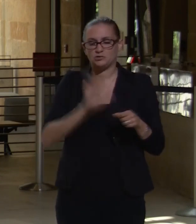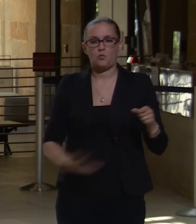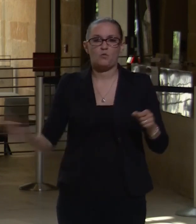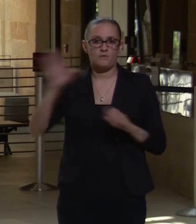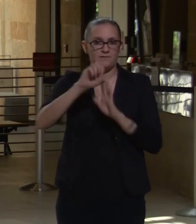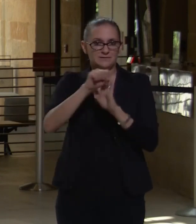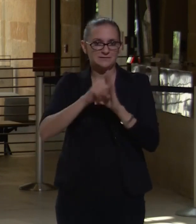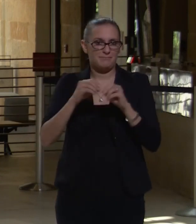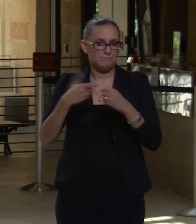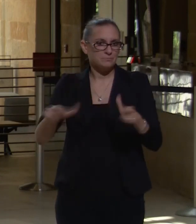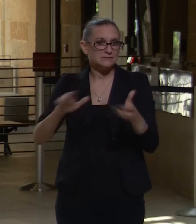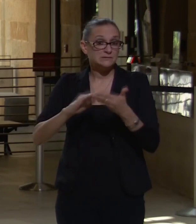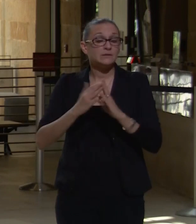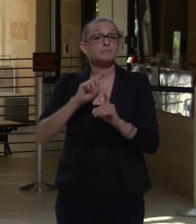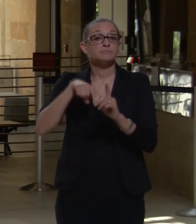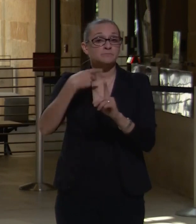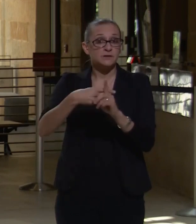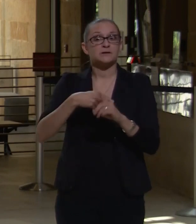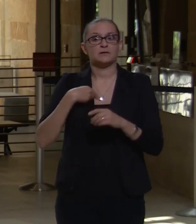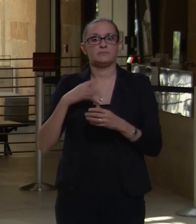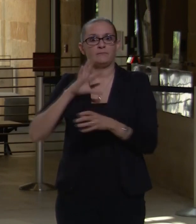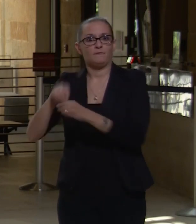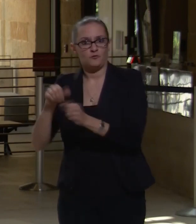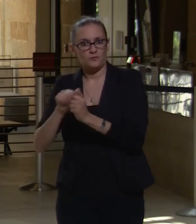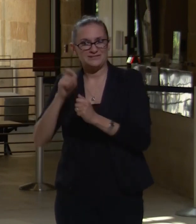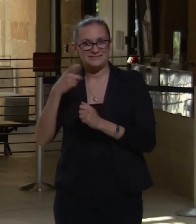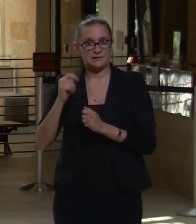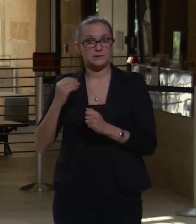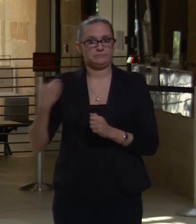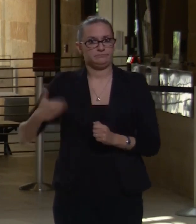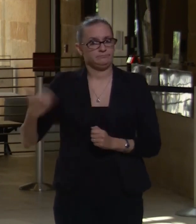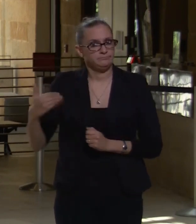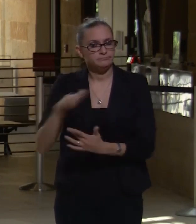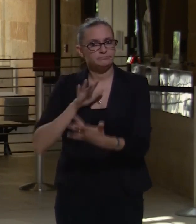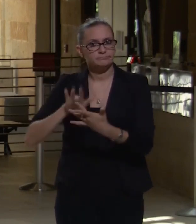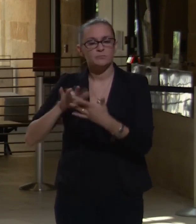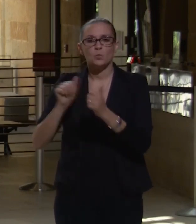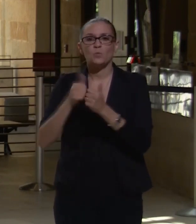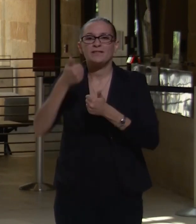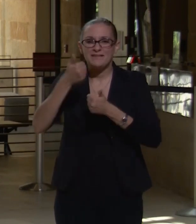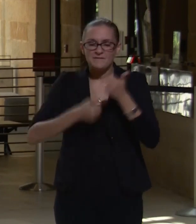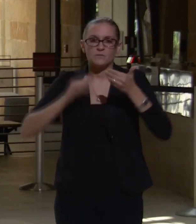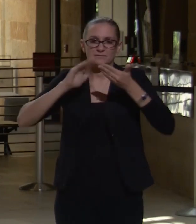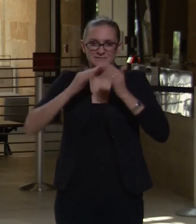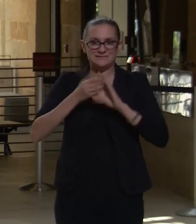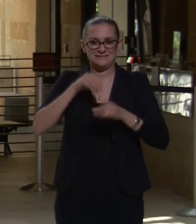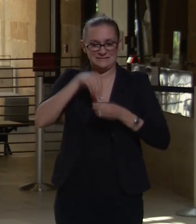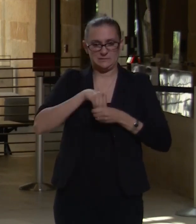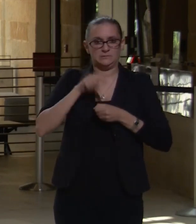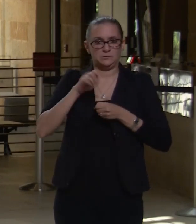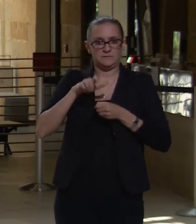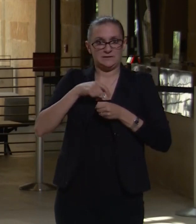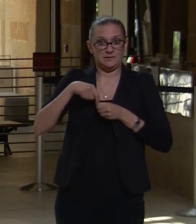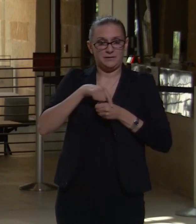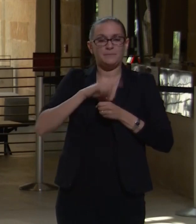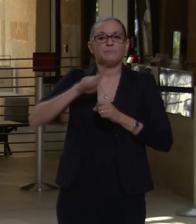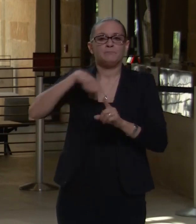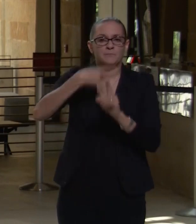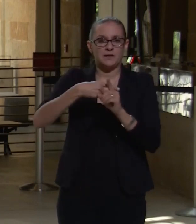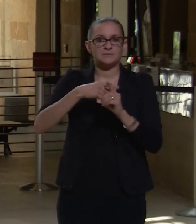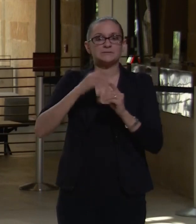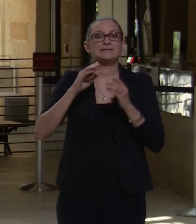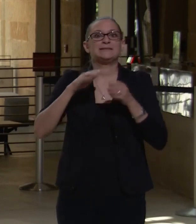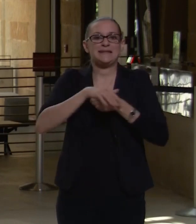state, as well as on a text string and frequent contact with every municipality inside Travis County, as well as the